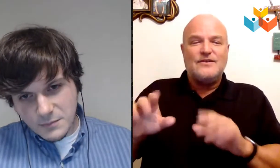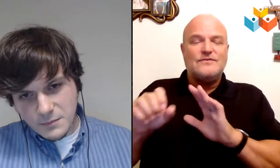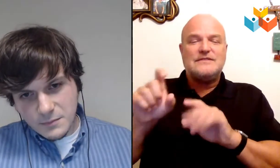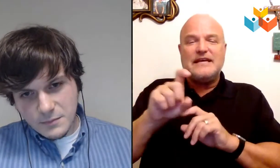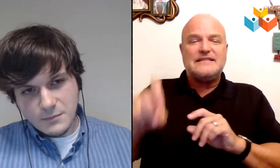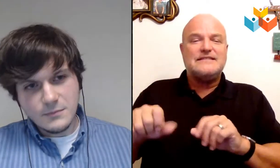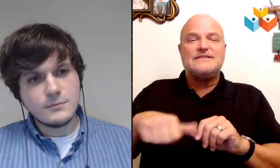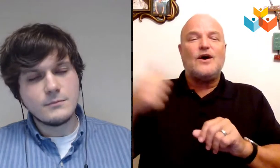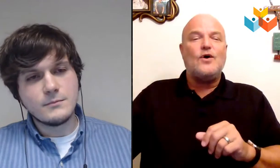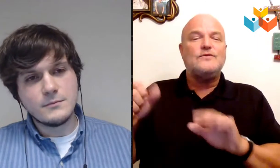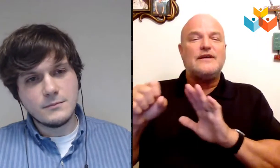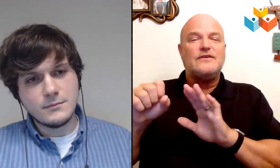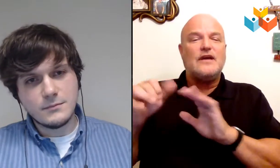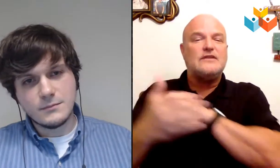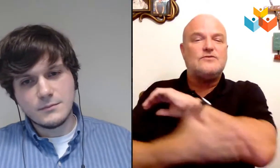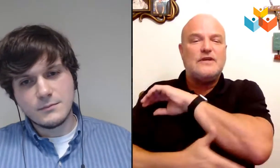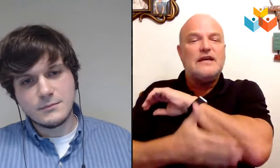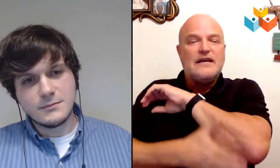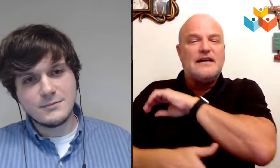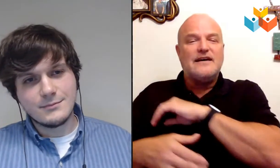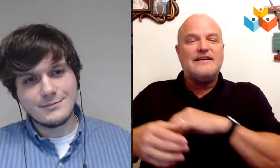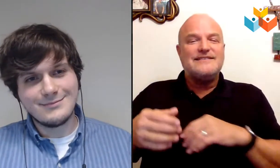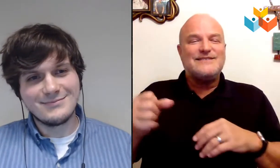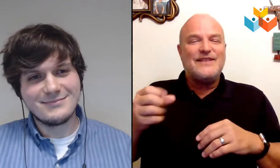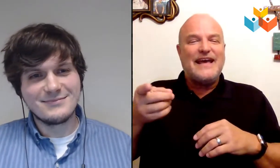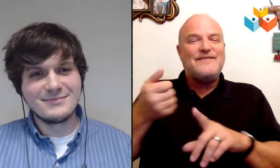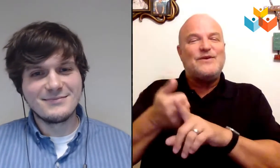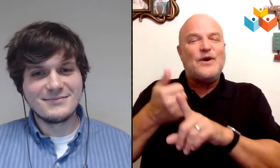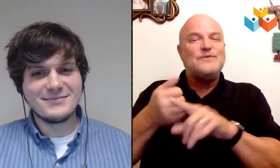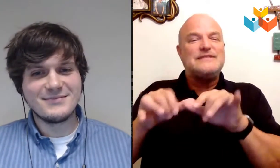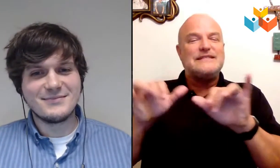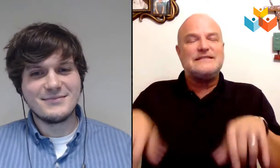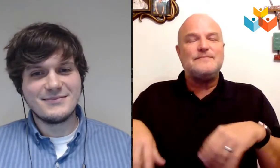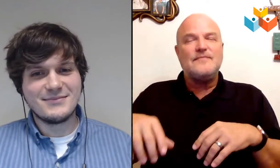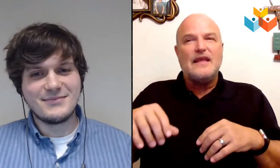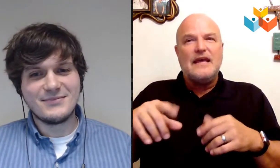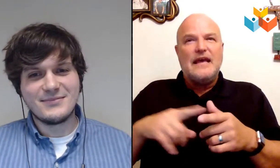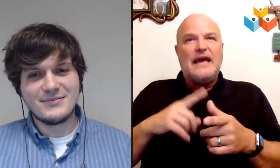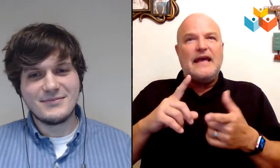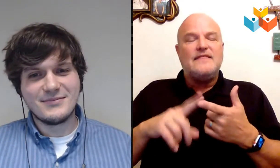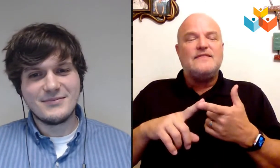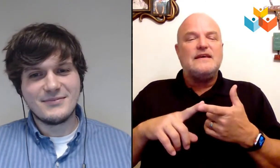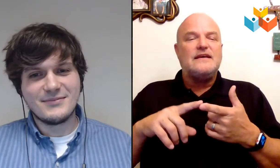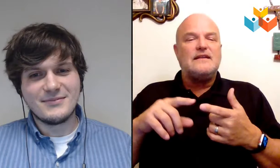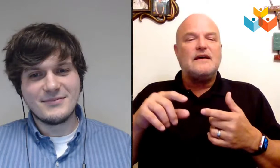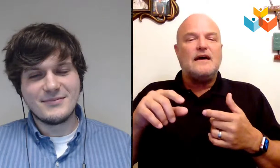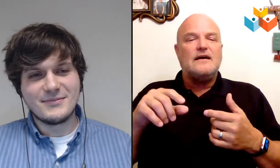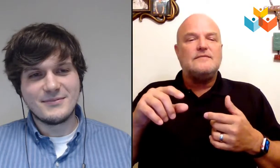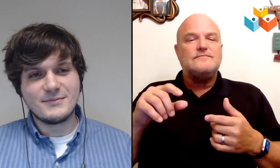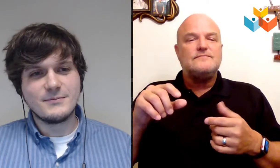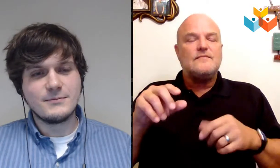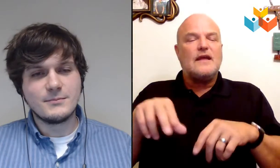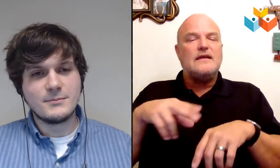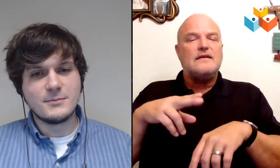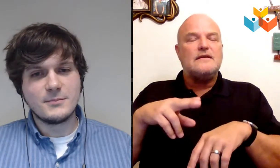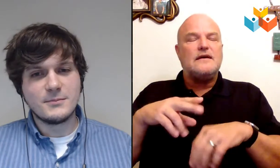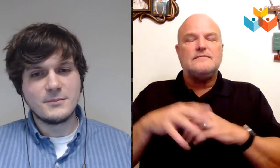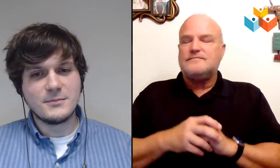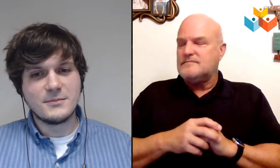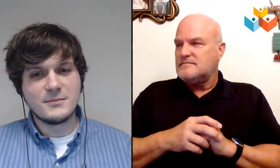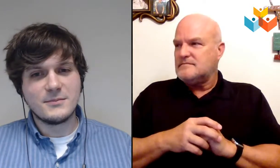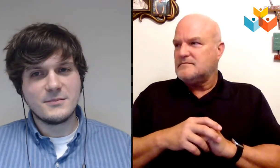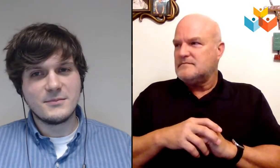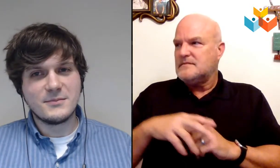have, Texas is a whole nother country. So they have their own system. And then